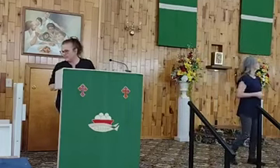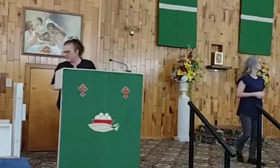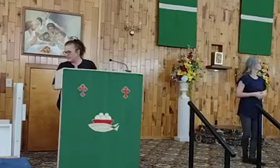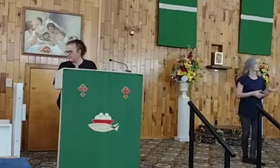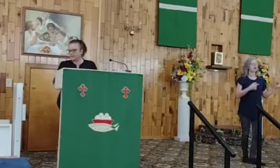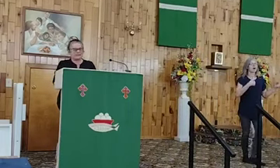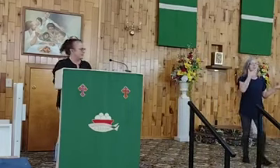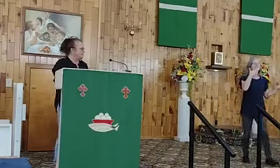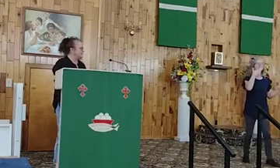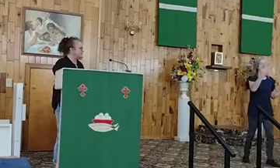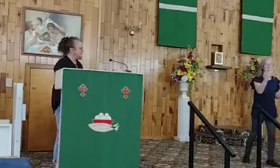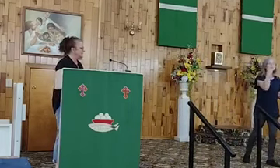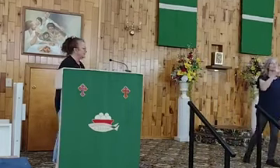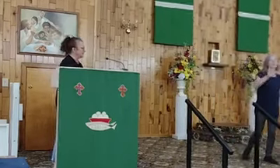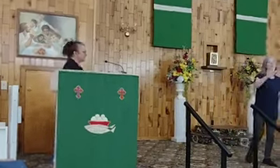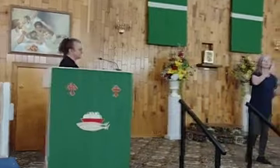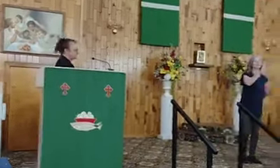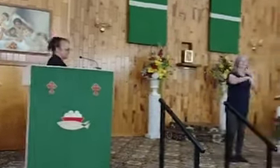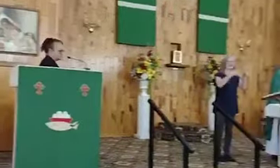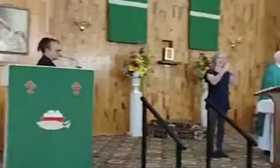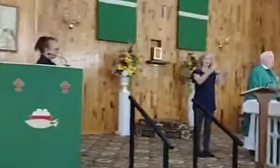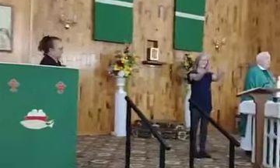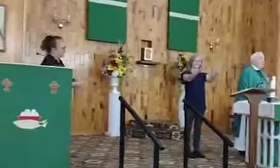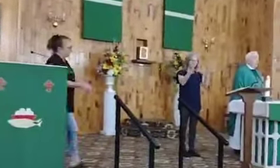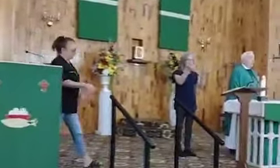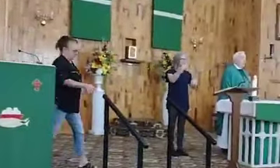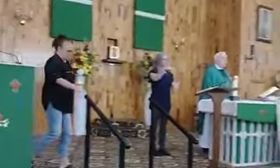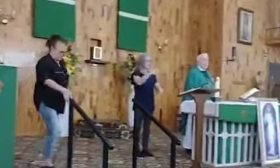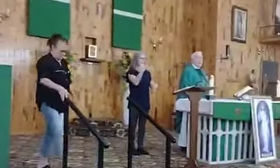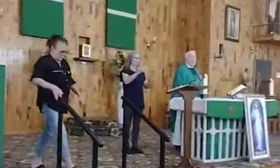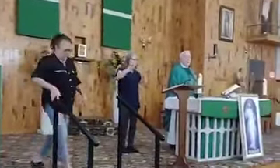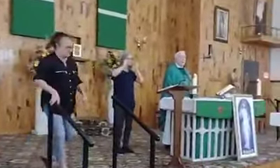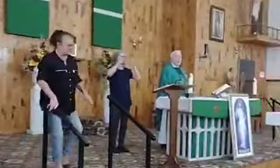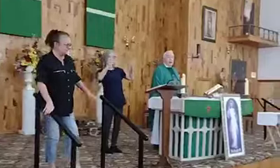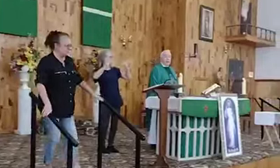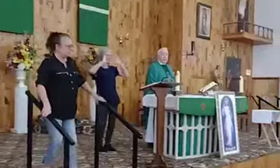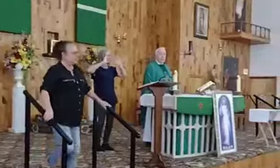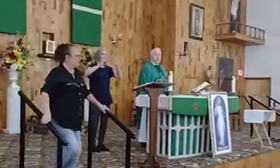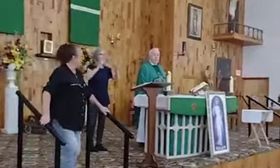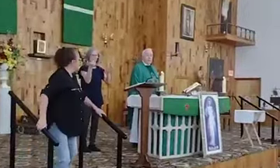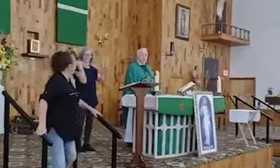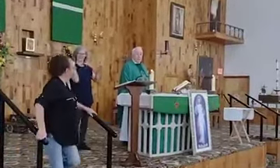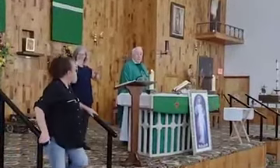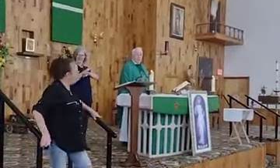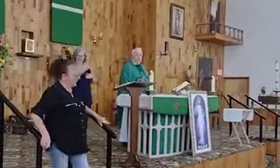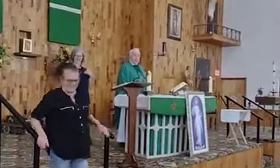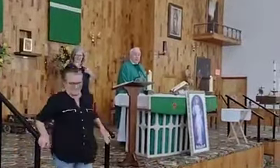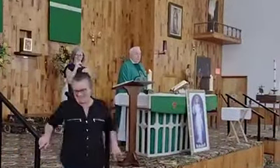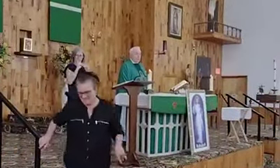And I thank you for your kind attention because you were all so alert after that extra hour of sleep.